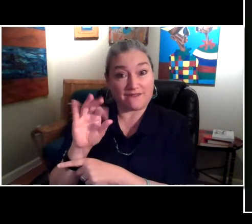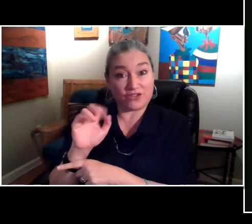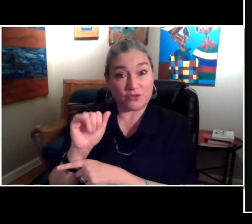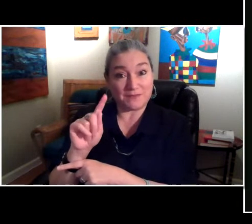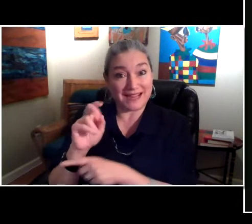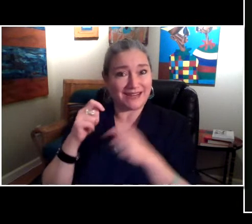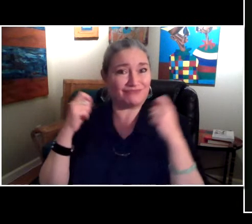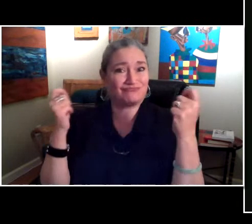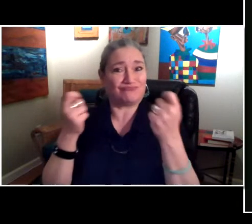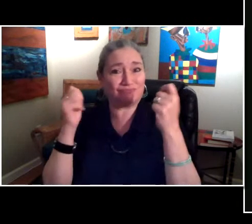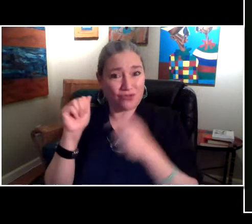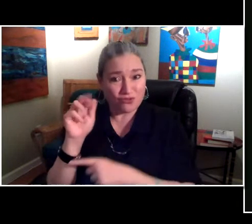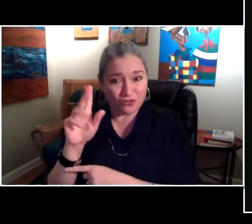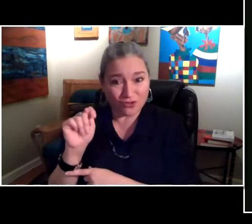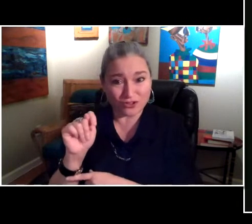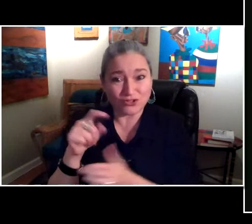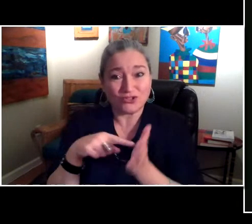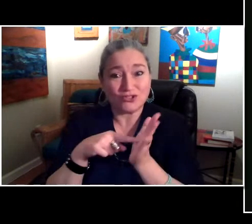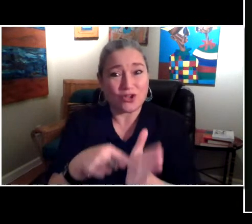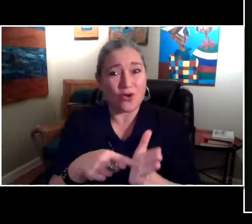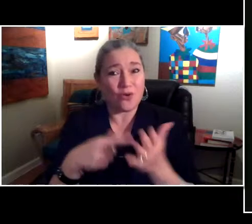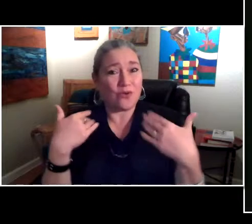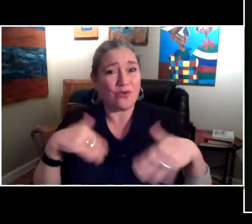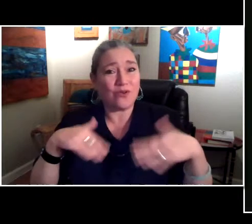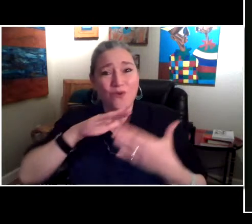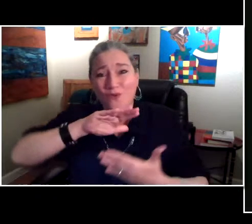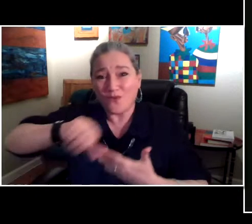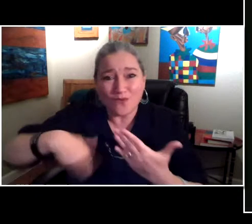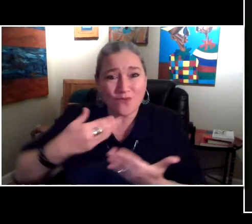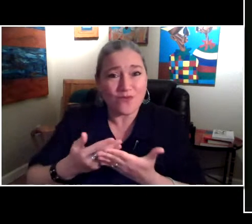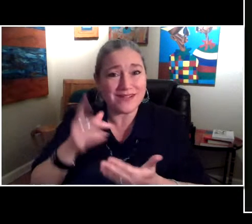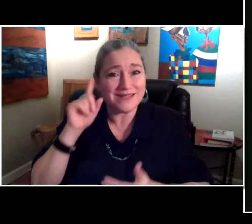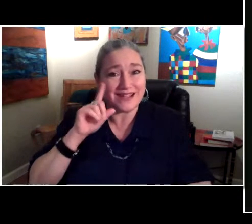are encouraged to sign, the irony of that. And I